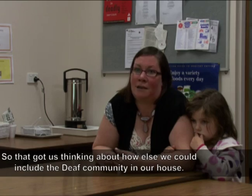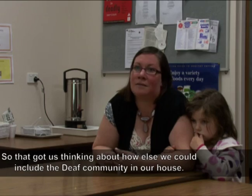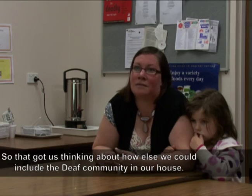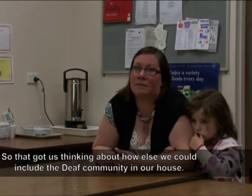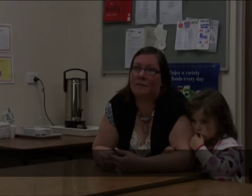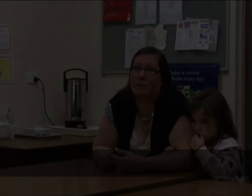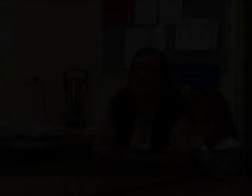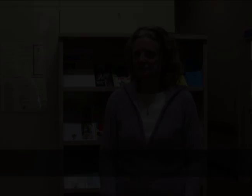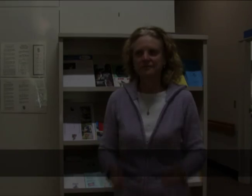our house.